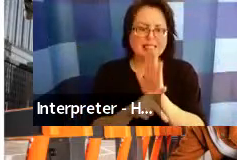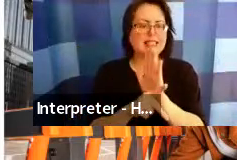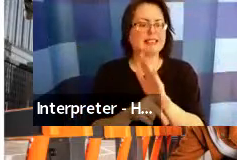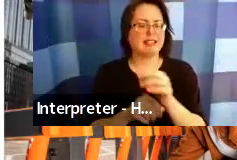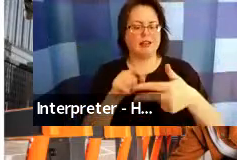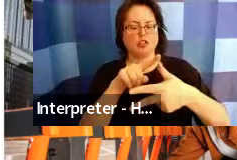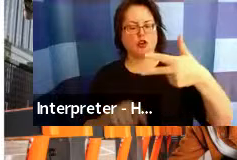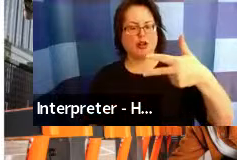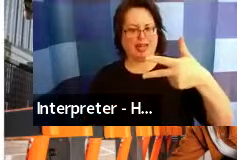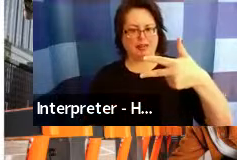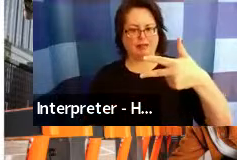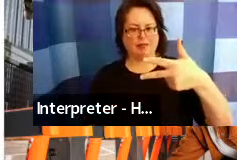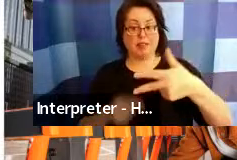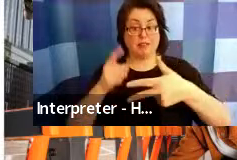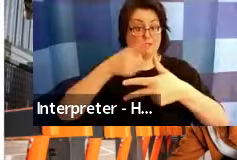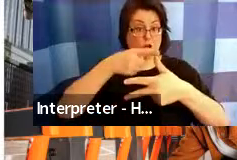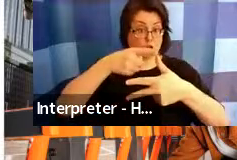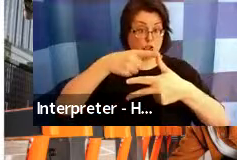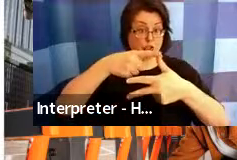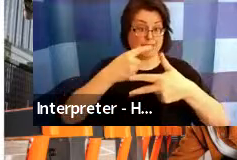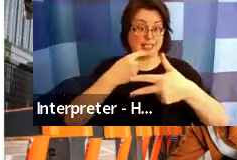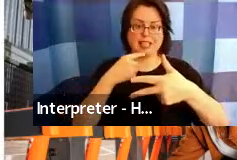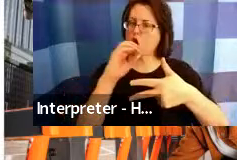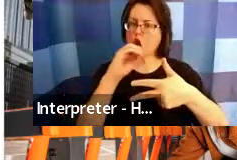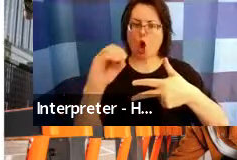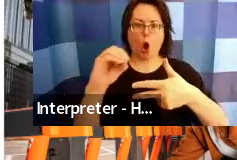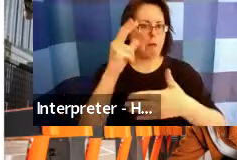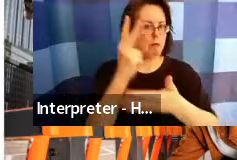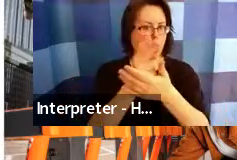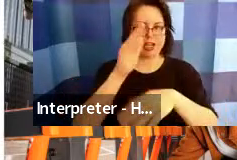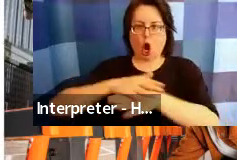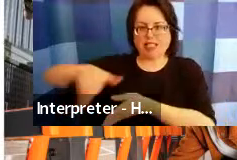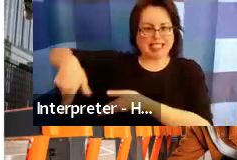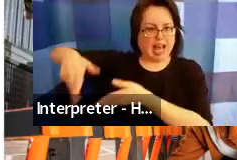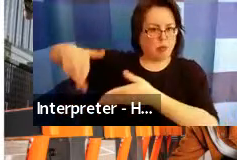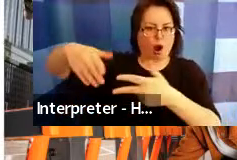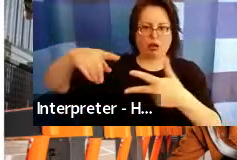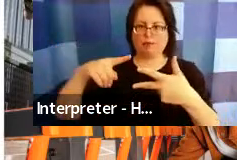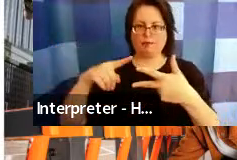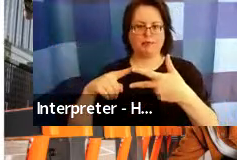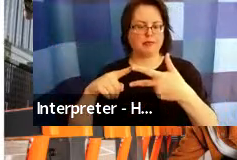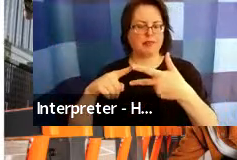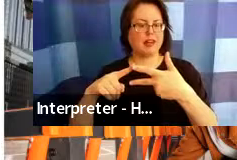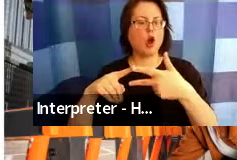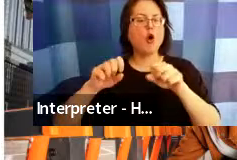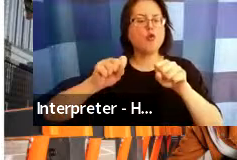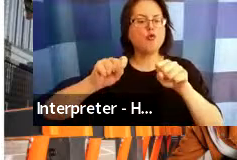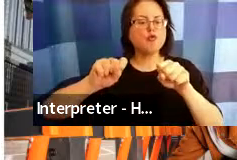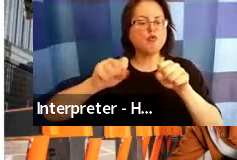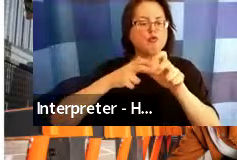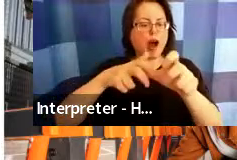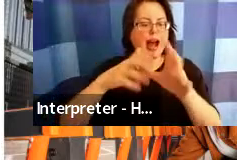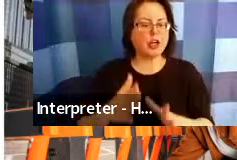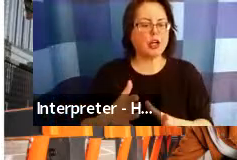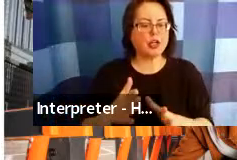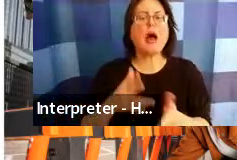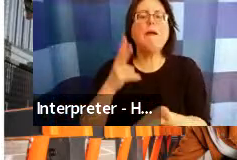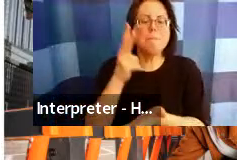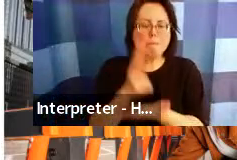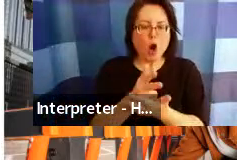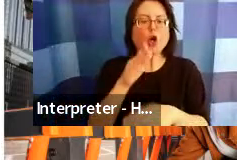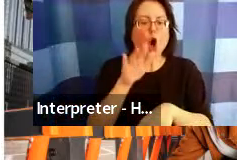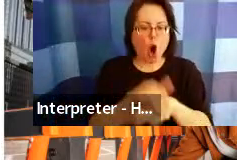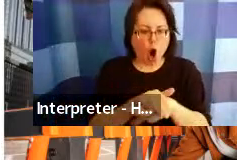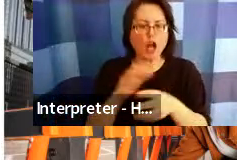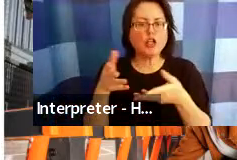points under this. The first bullet point is no parking on sidewalks. The second bullet point is riders directed to park it in the street